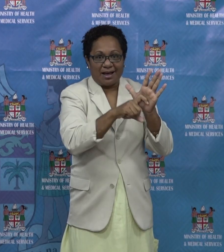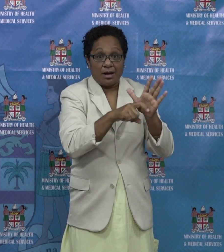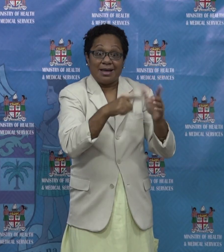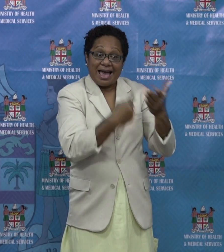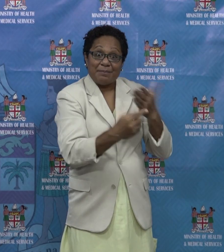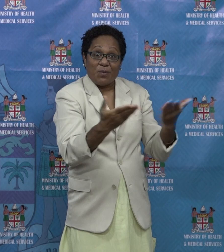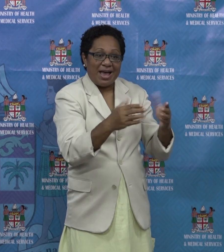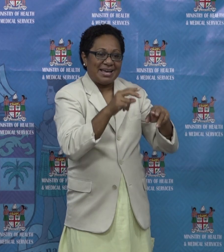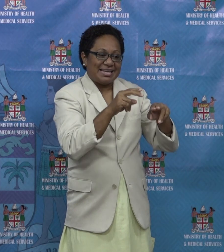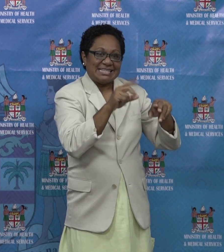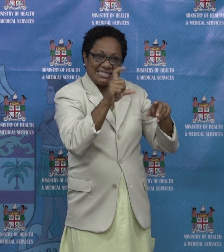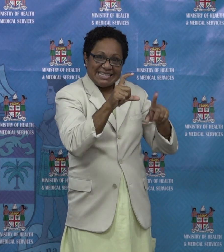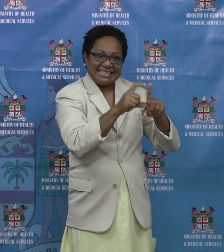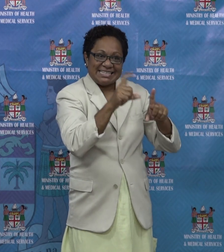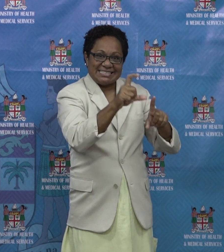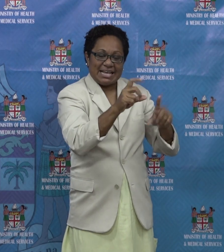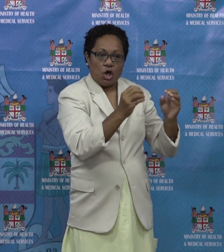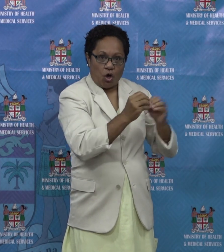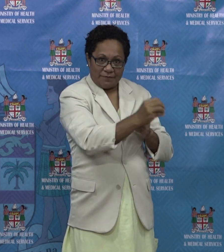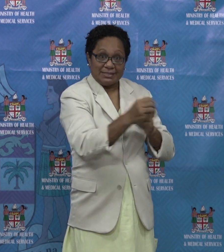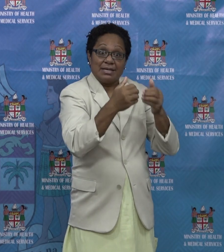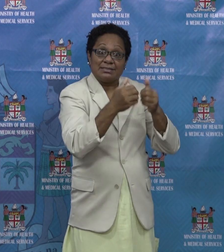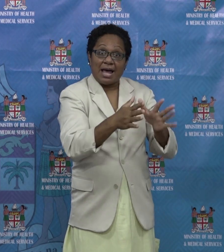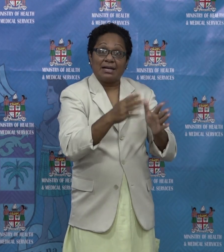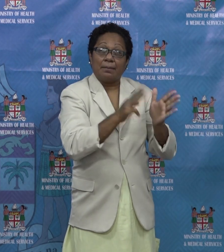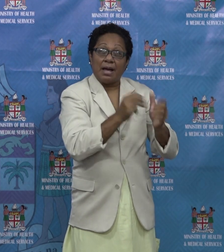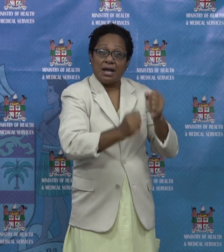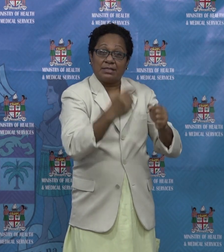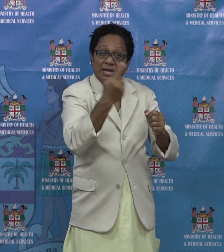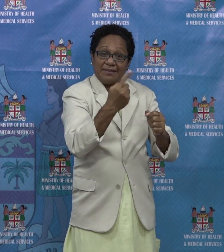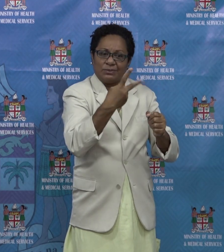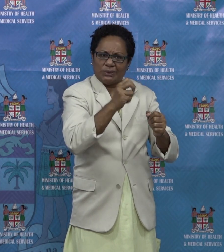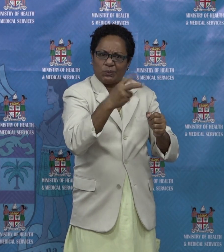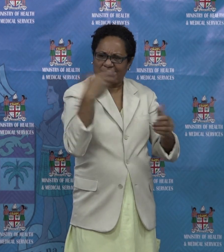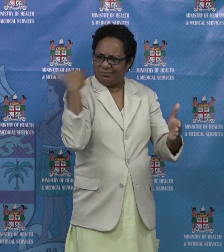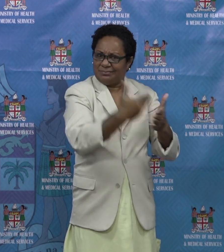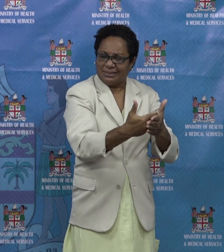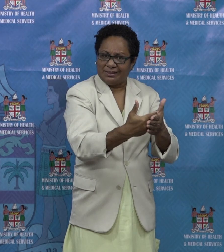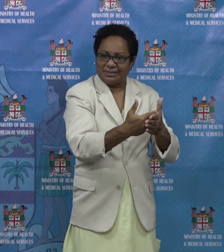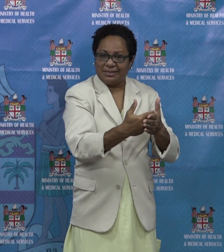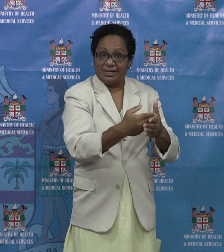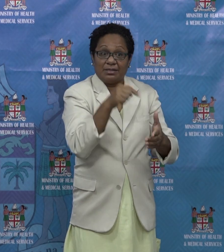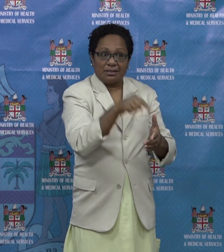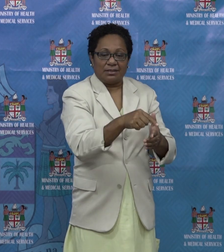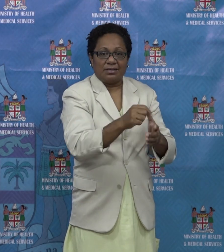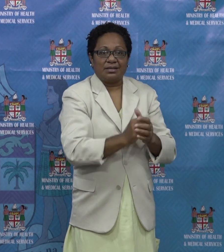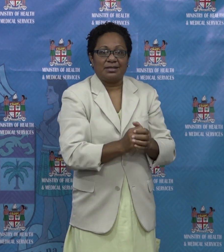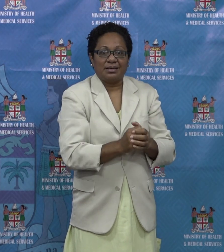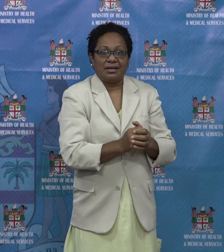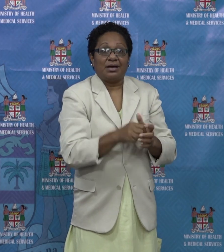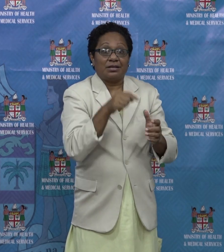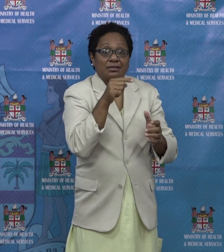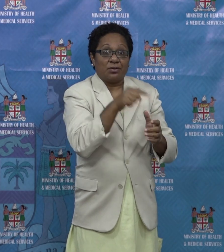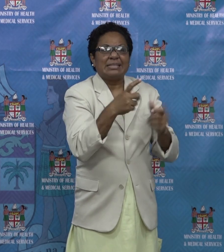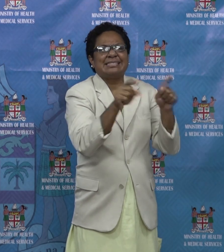CDC, and which we started on March the 11th of 2020. This is the conventional, this is the PCR that you see happening all over